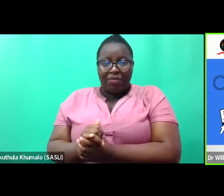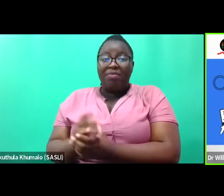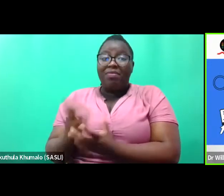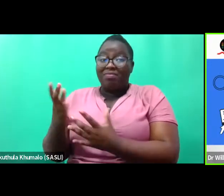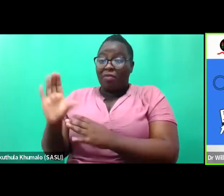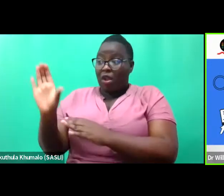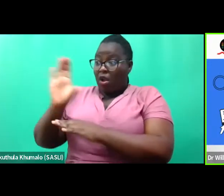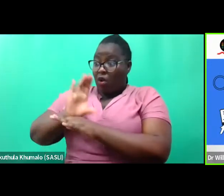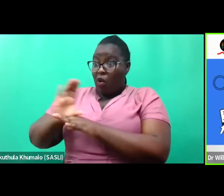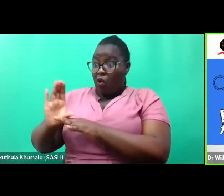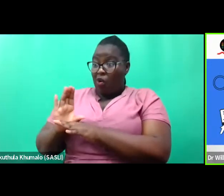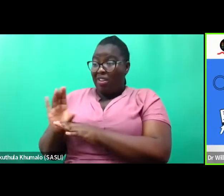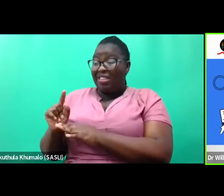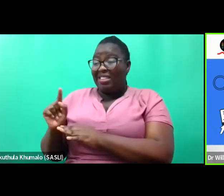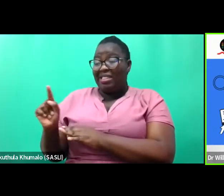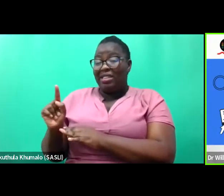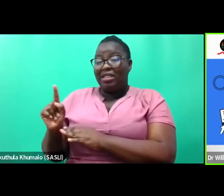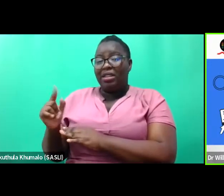had to,